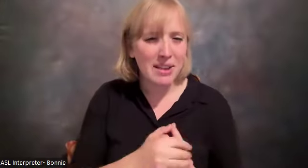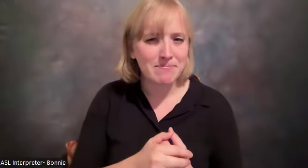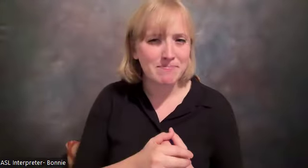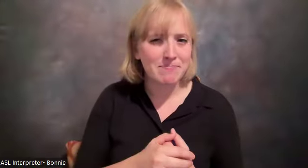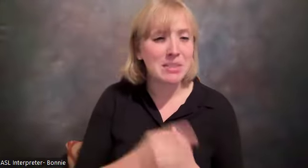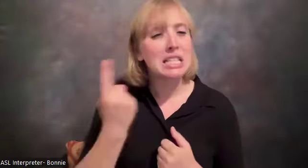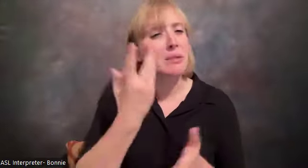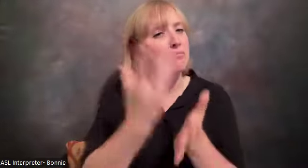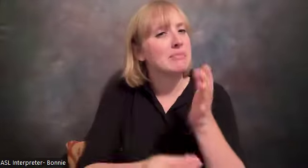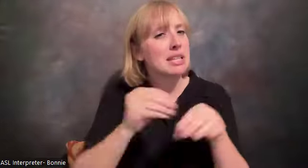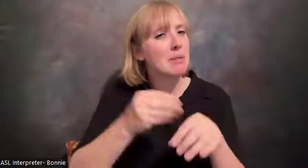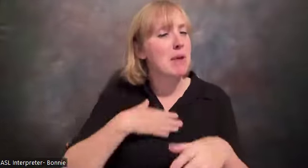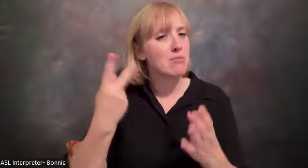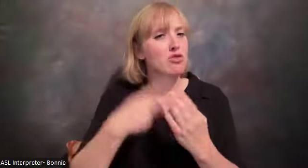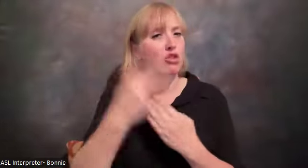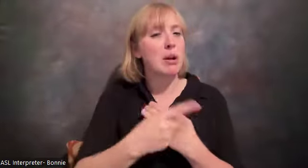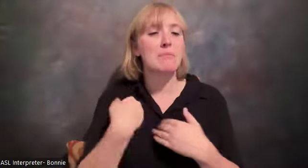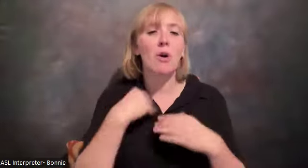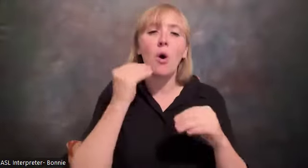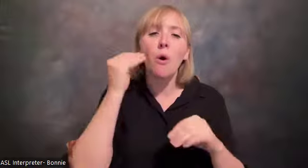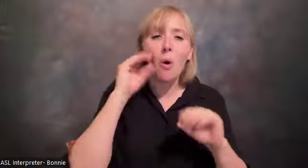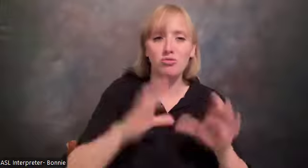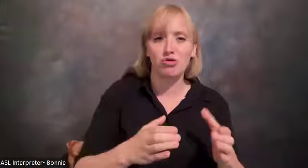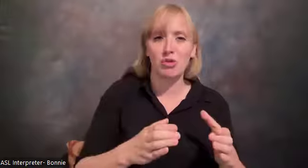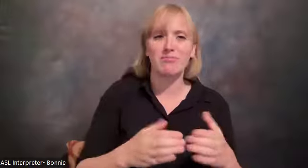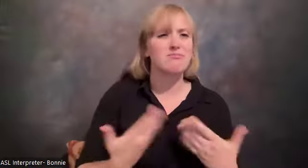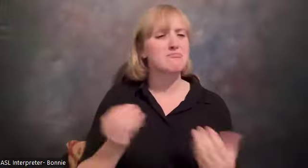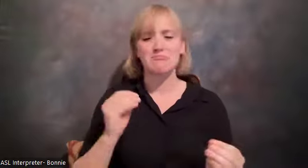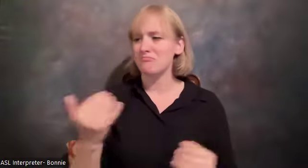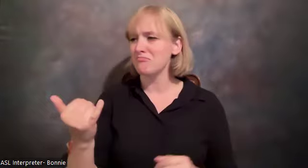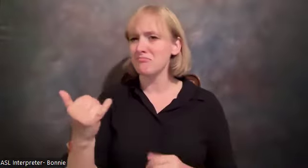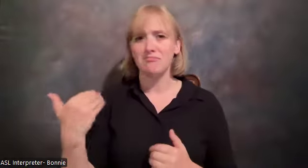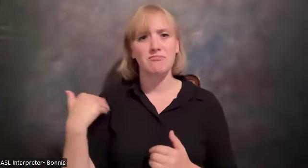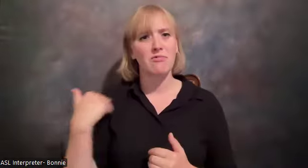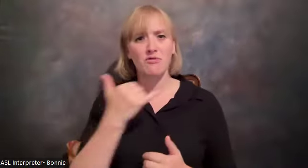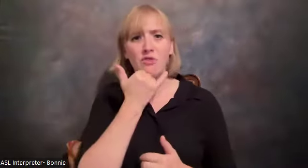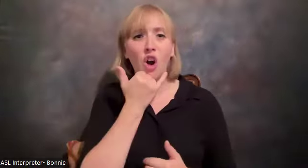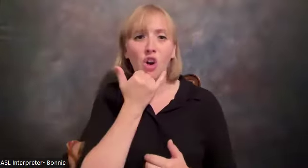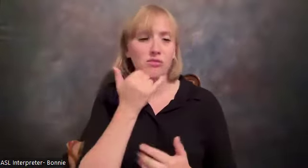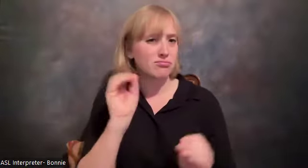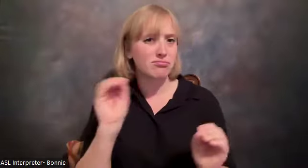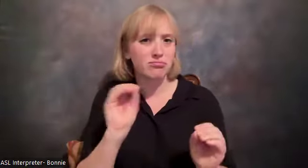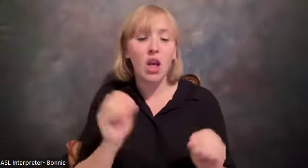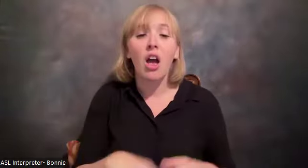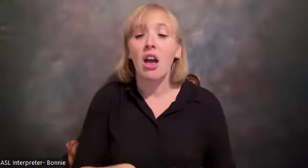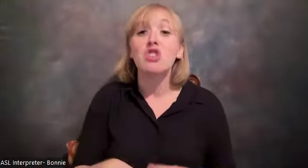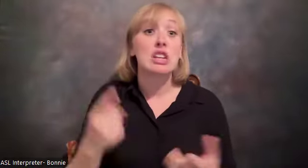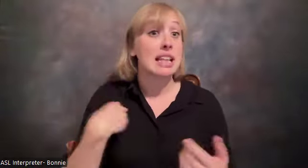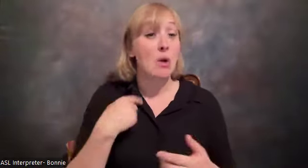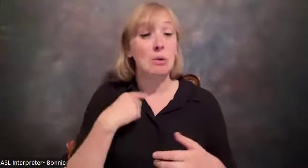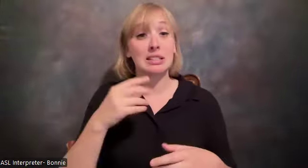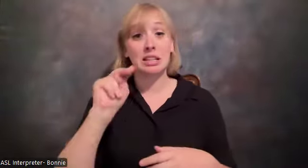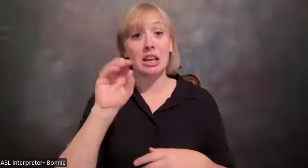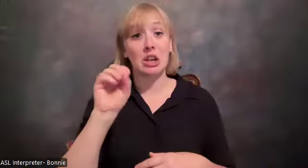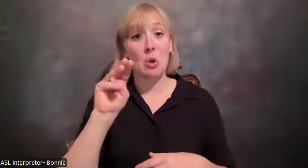missing in my program, and that is a home group. Not any fault of, it's just the nature of where I was, right? I was a nomad in Alcoholics